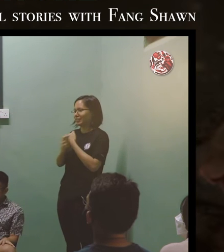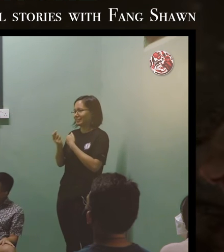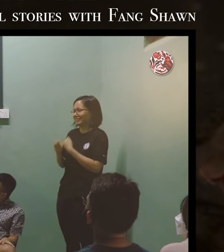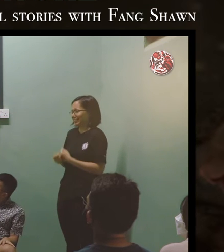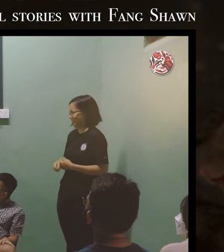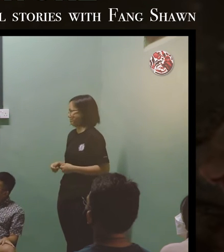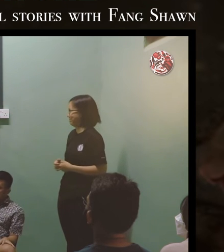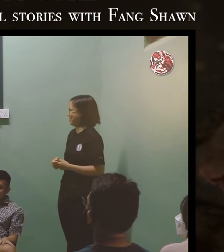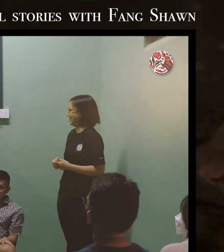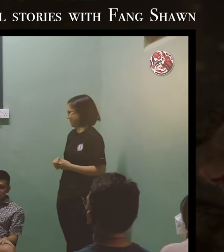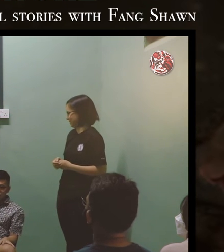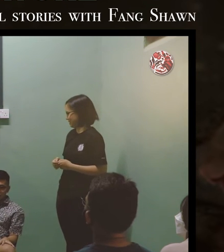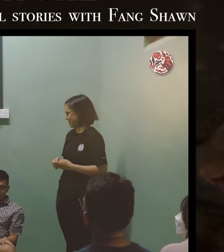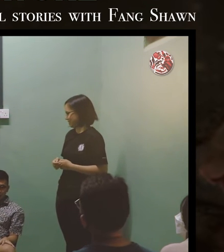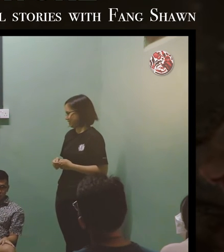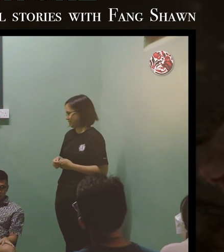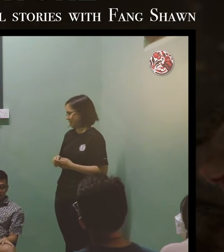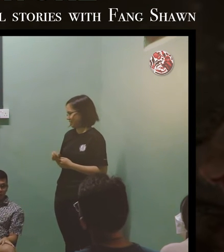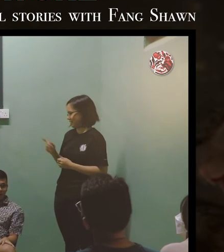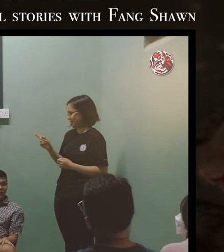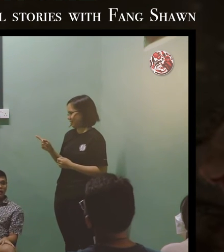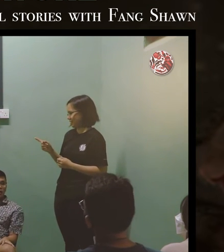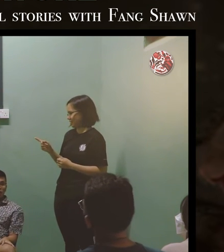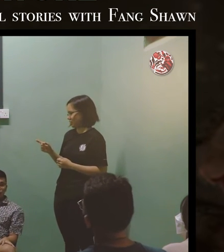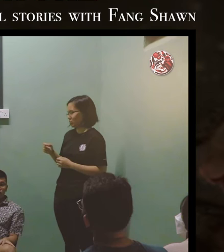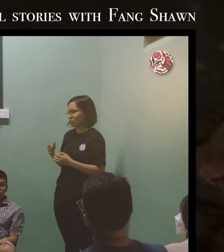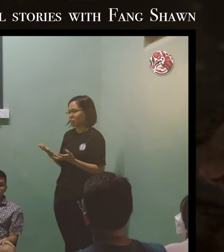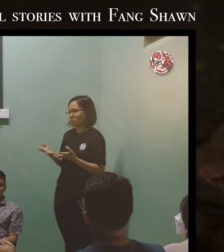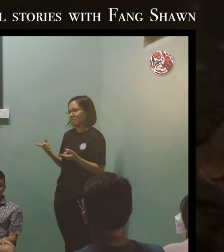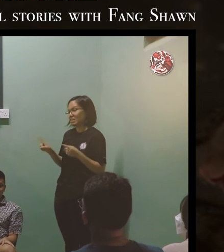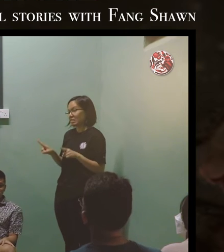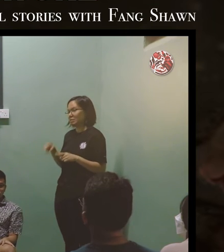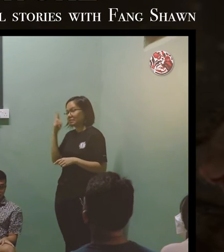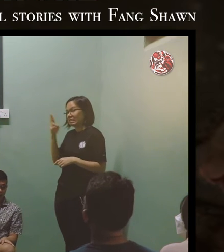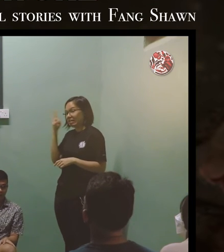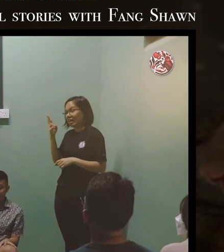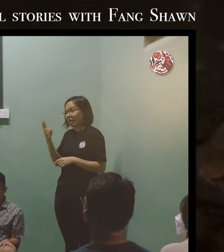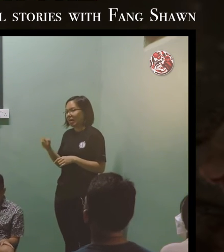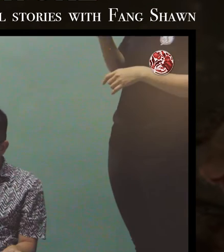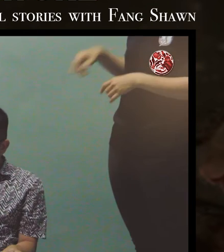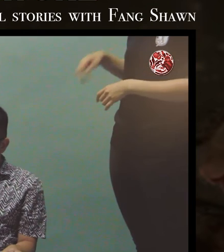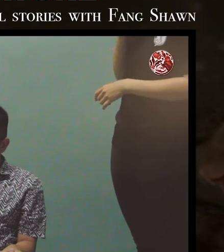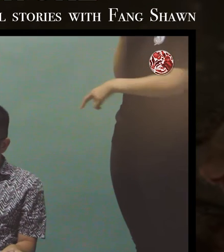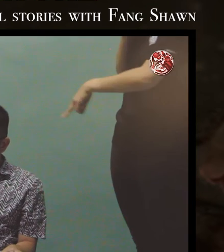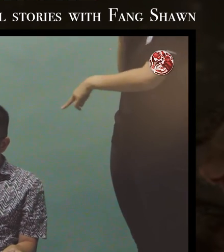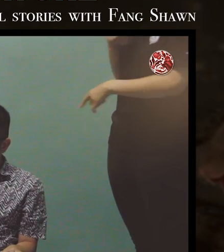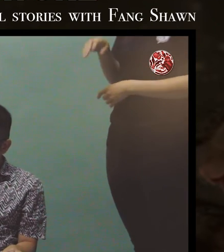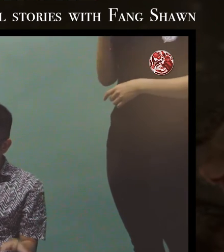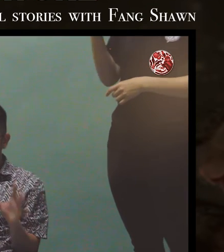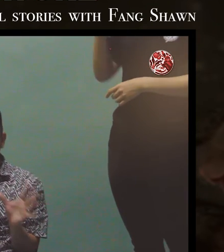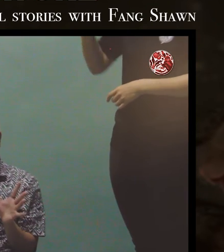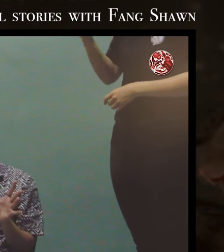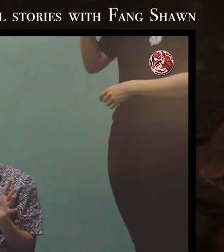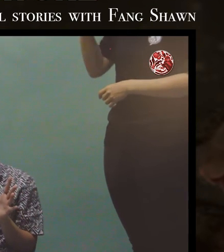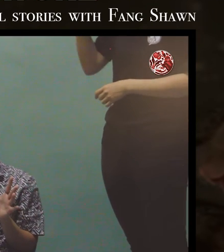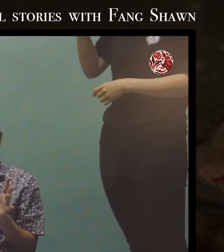think you already saw the captions or heard what the uncles were saying. They were playing audio recordings of the bird call to attract the bird out. So for this one, to